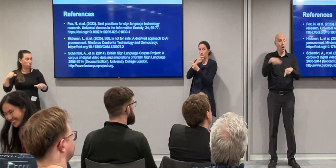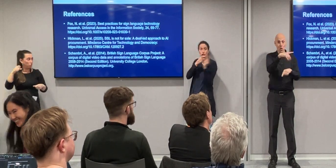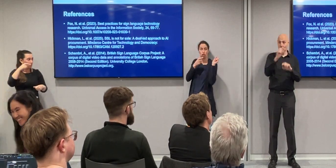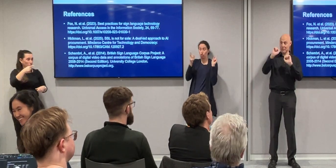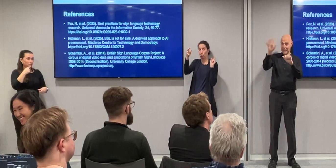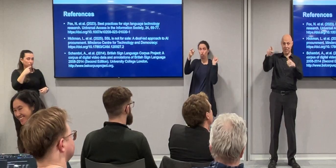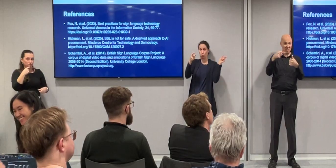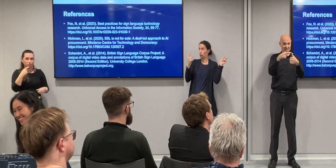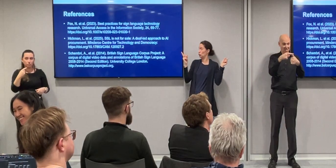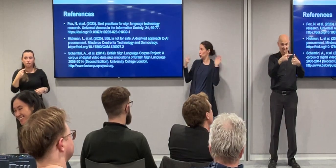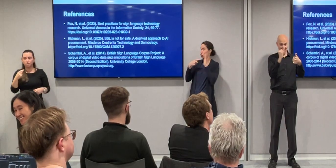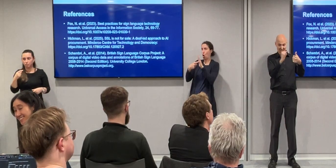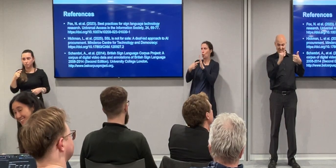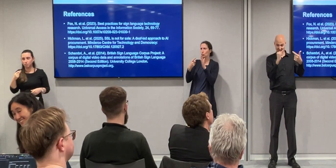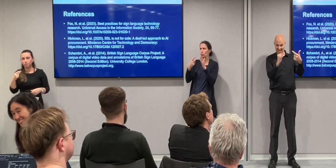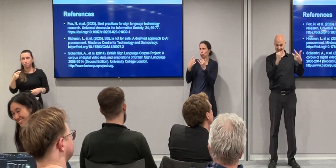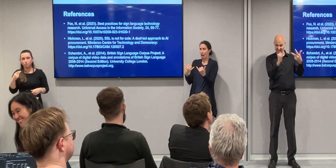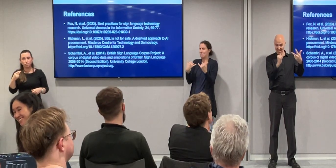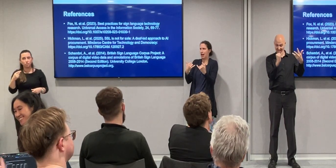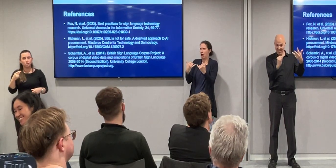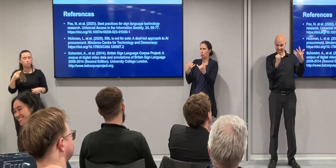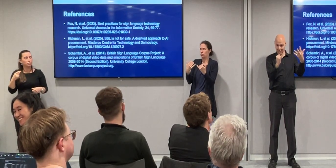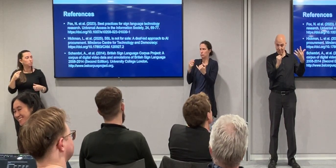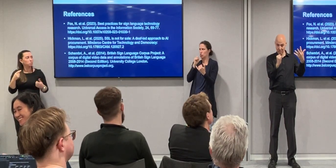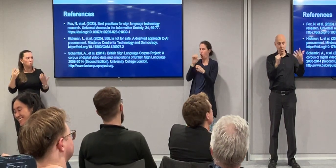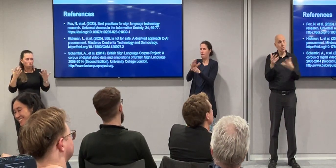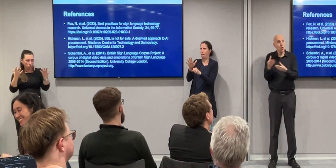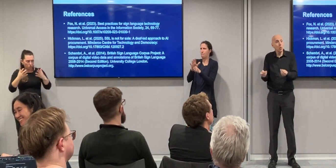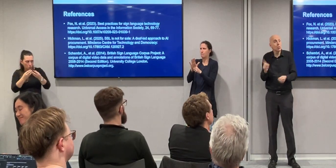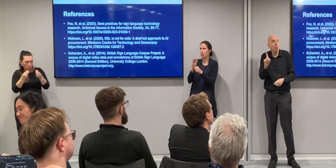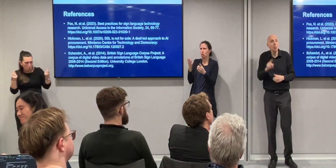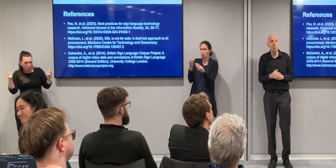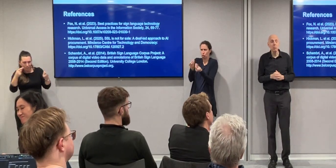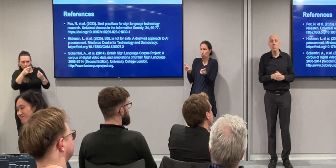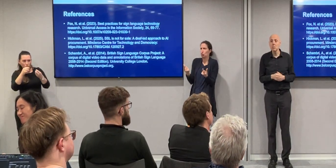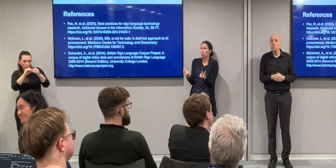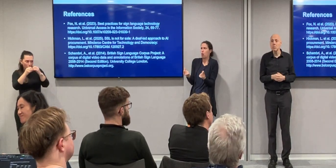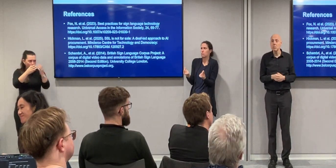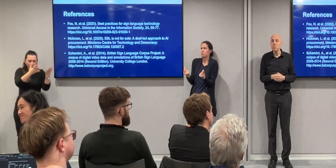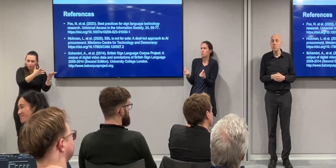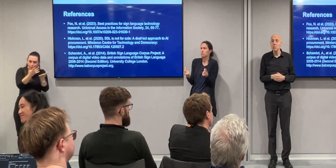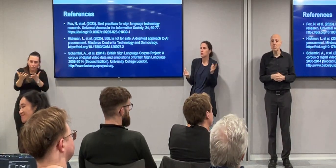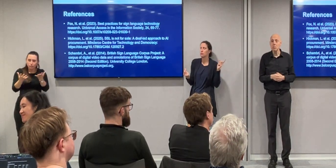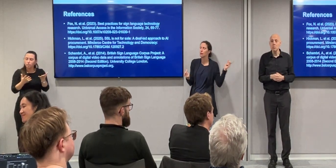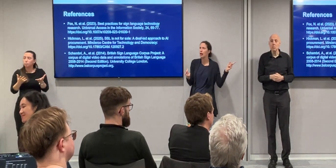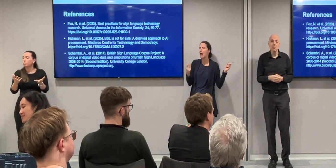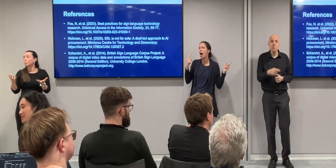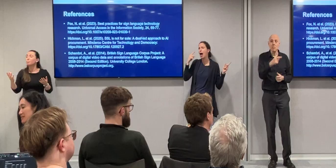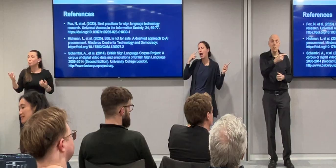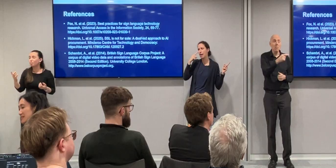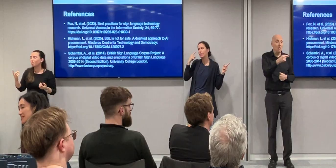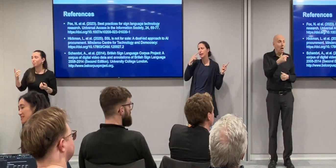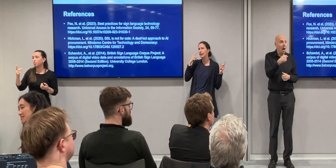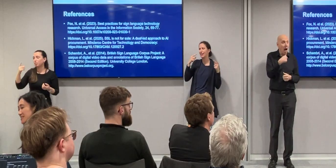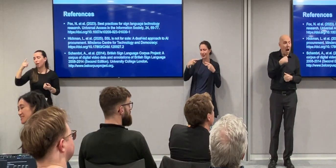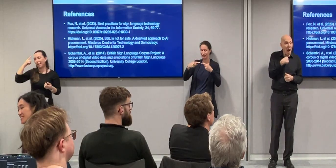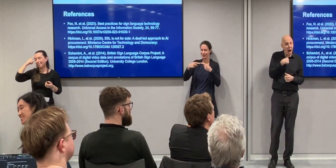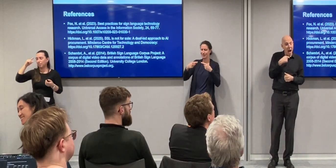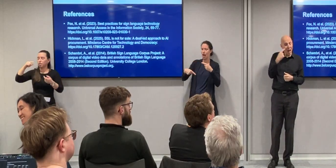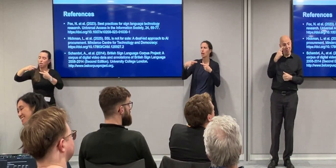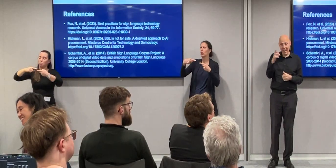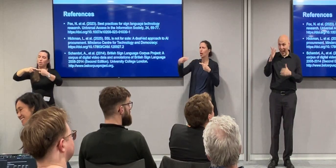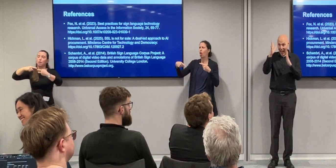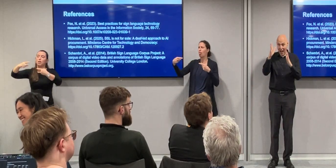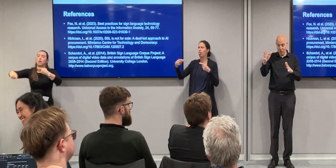the current approaches aren't good enough. What's the solution? Well, I suspect it's going to have to be a sort of cyclical,